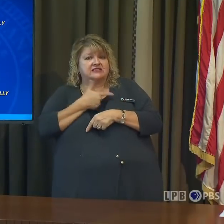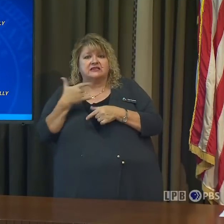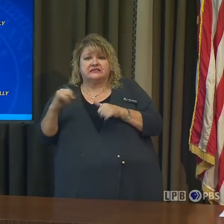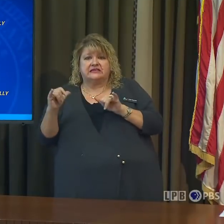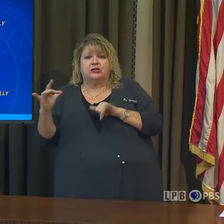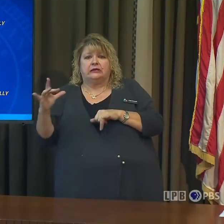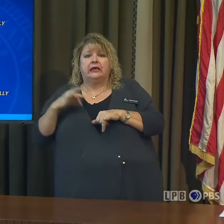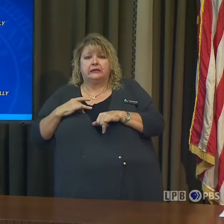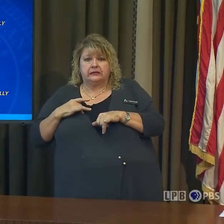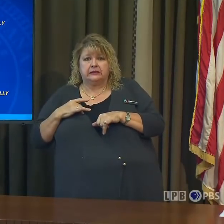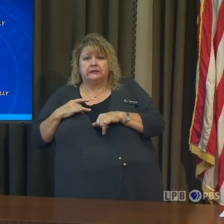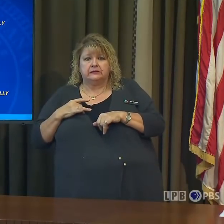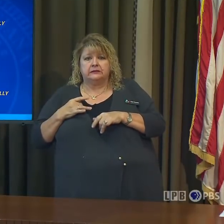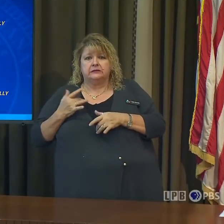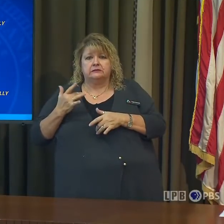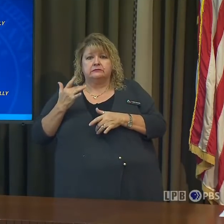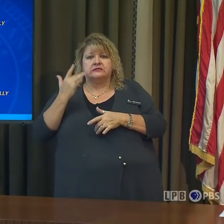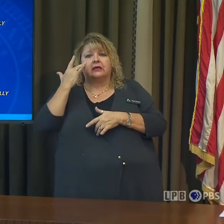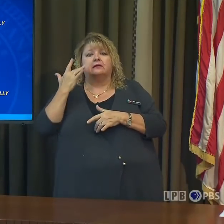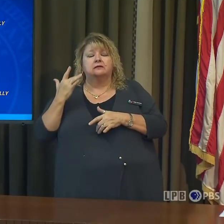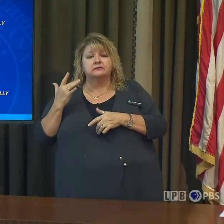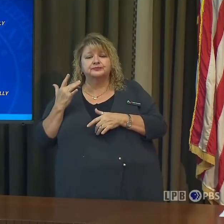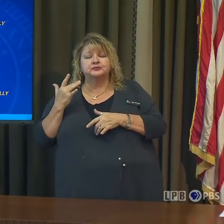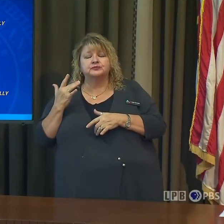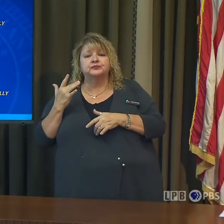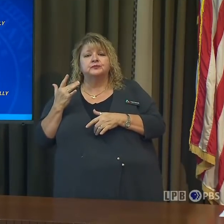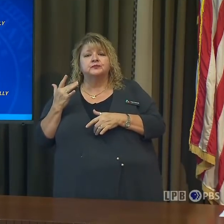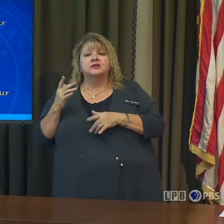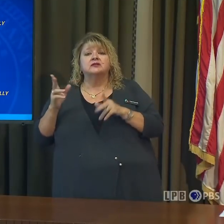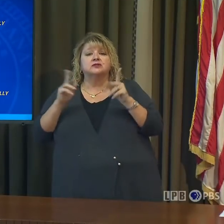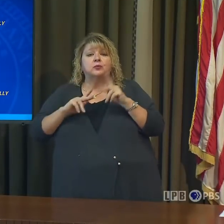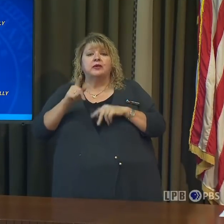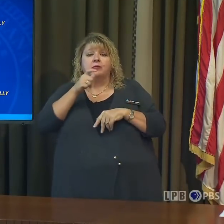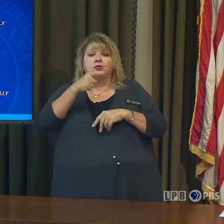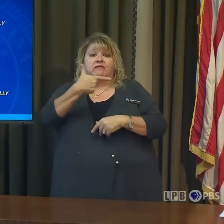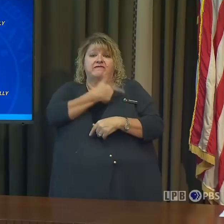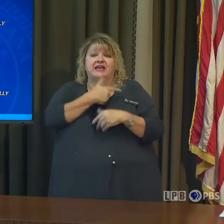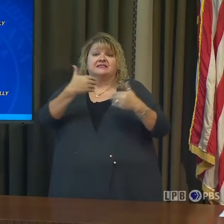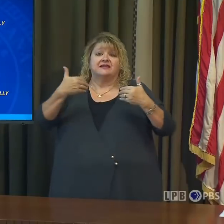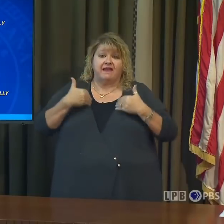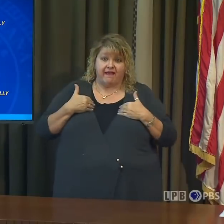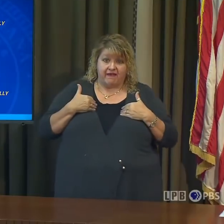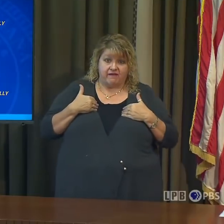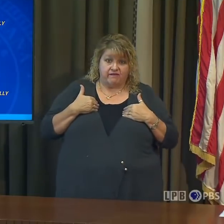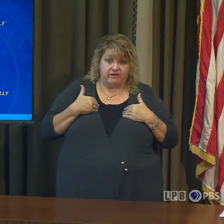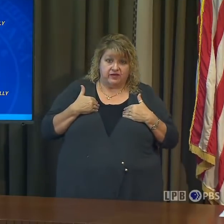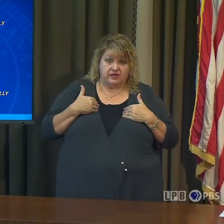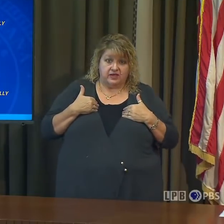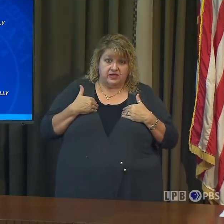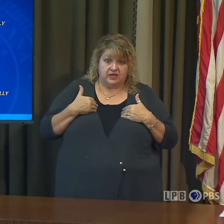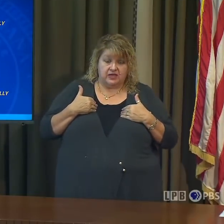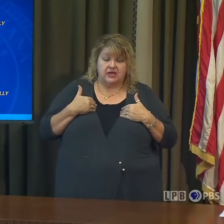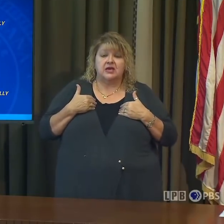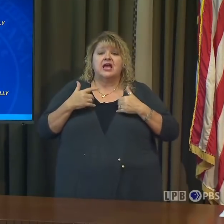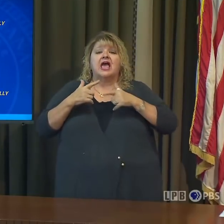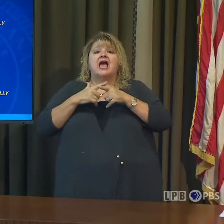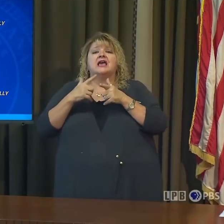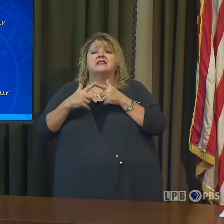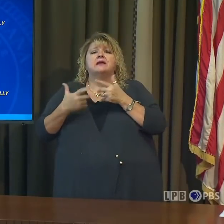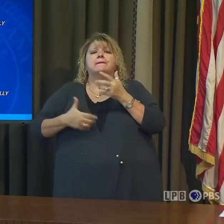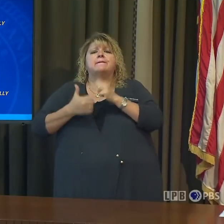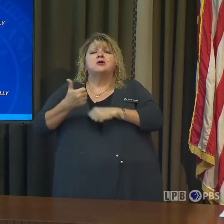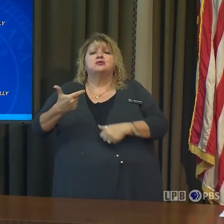When we see breakthrough cases in people who are fully vaccinated, more often than not, they are